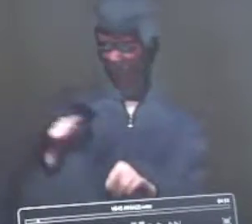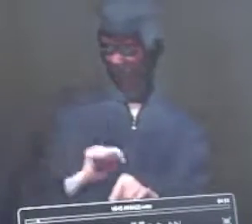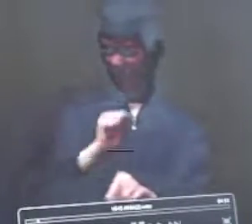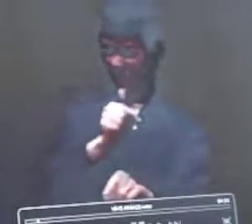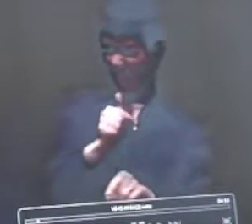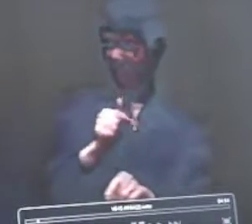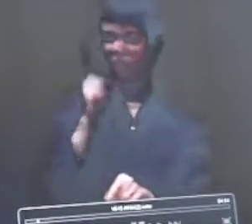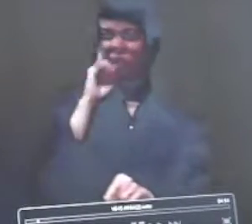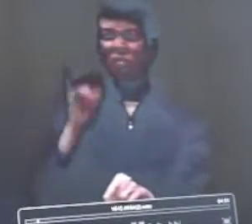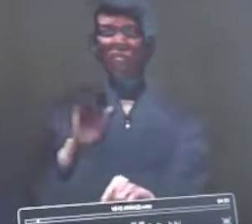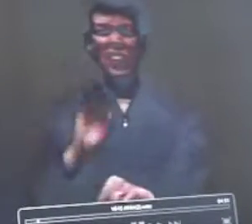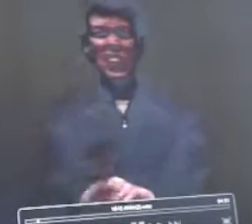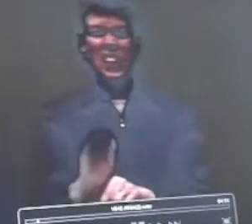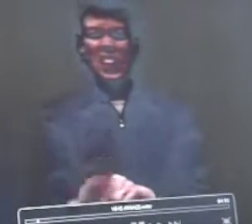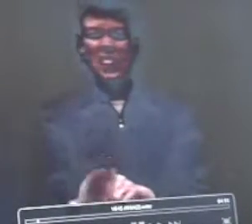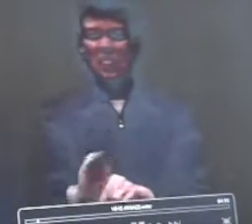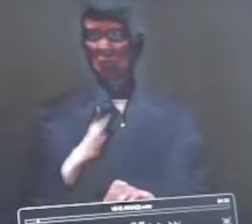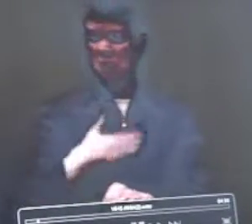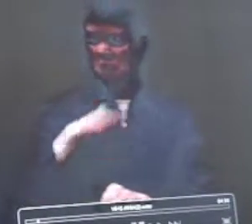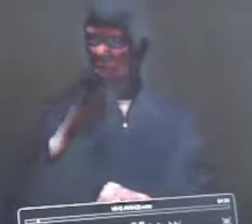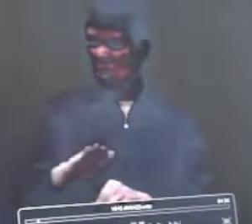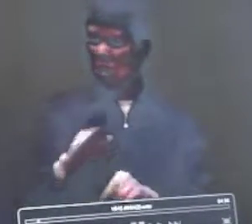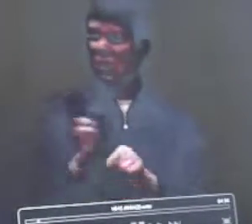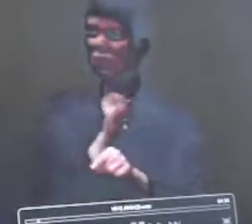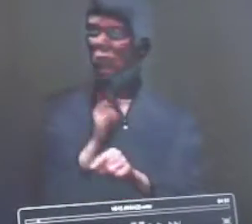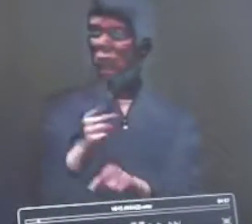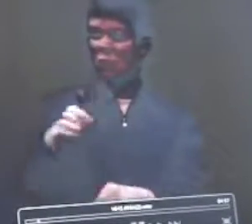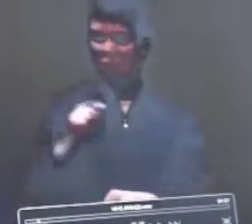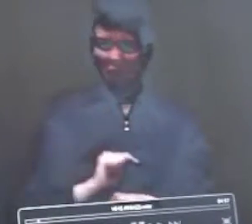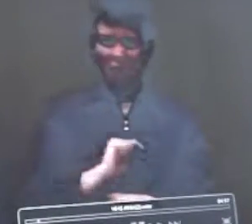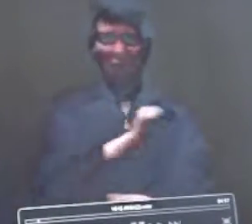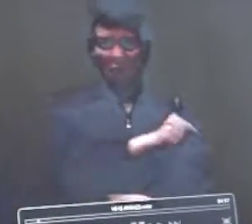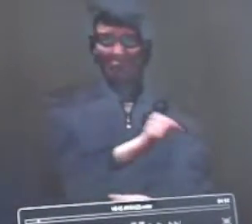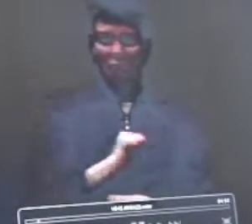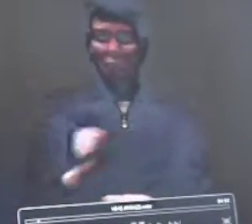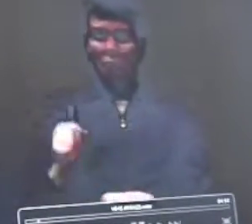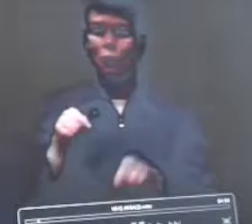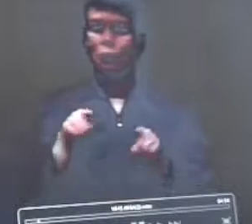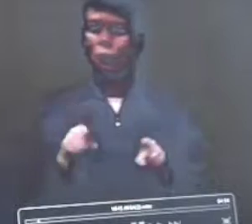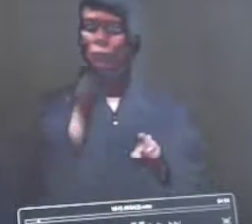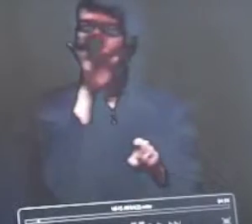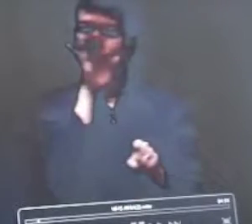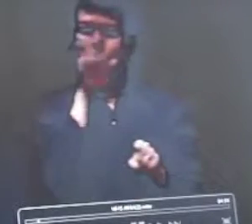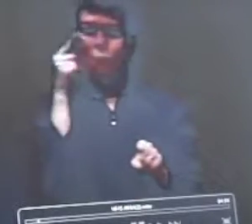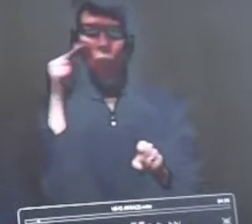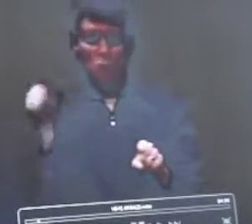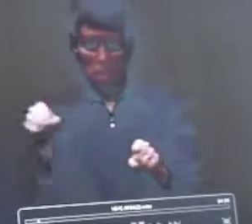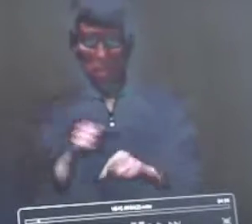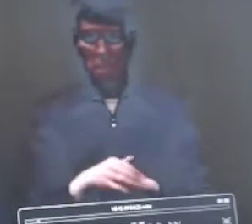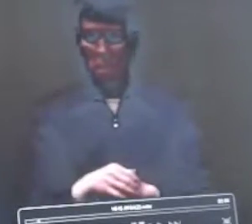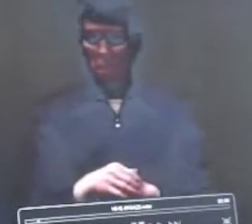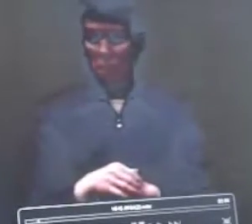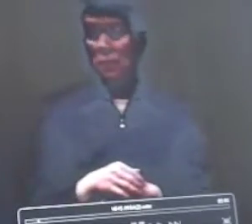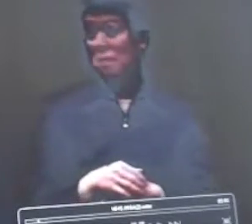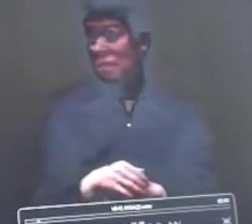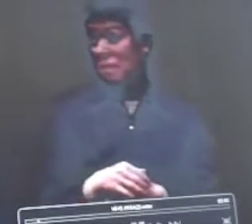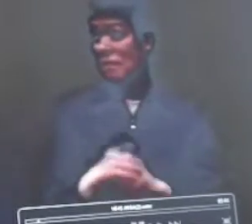Some deaf people might say, consecutive interpreting looks like what my child does, interpreting for me.